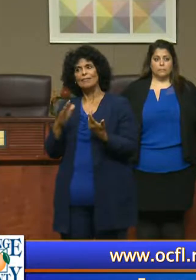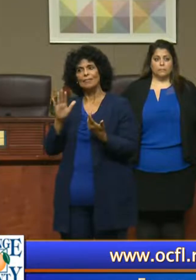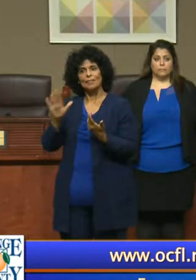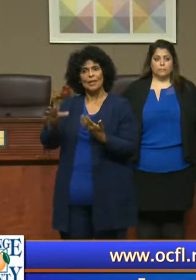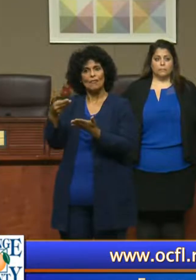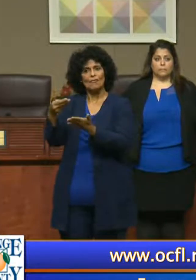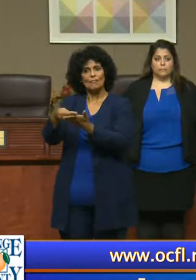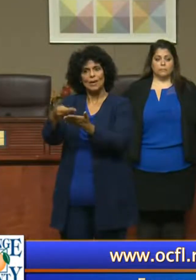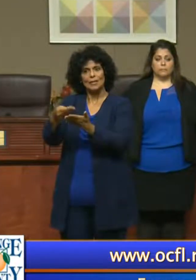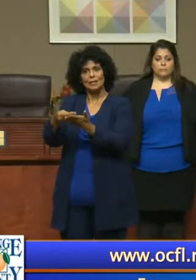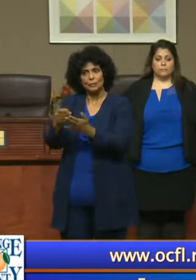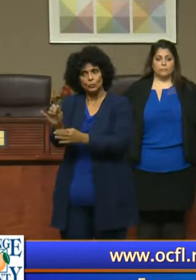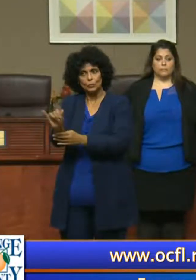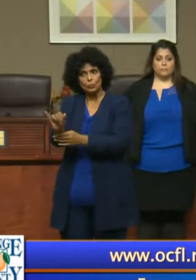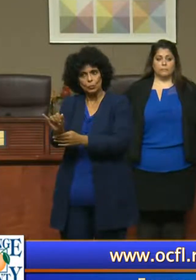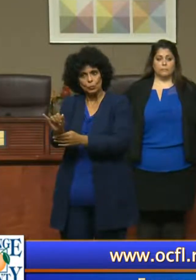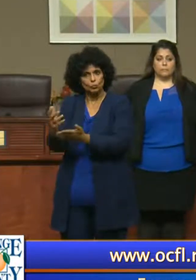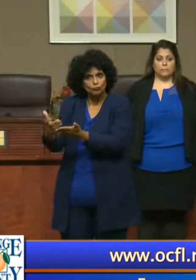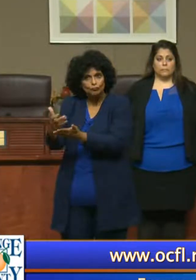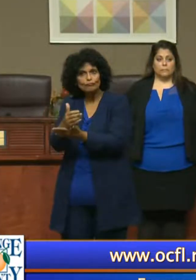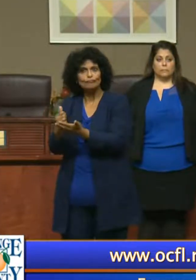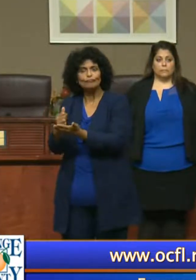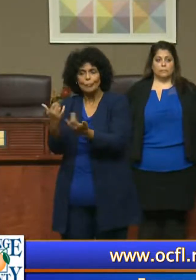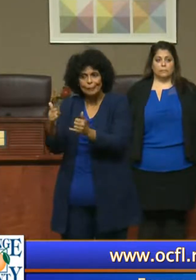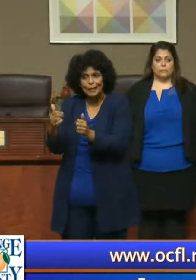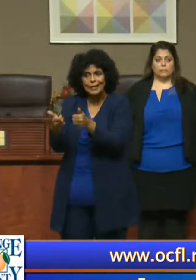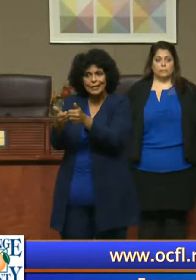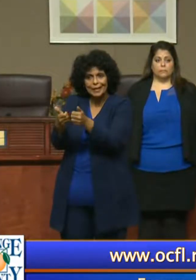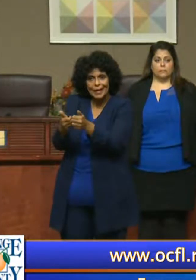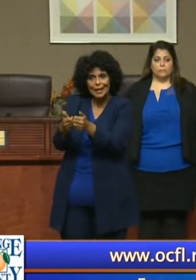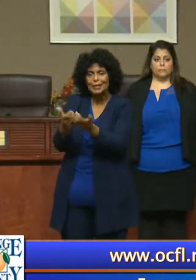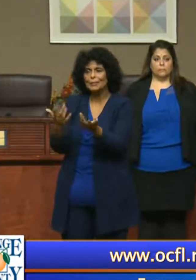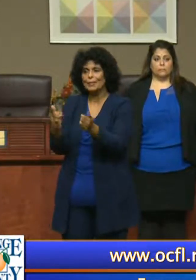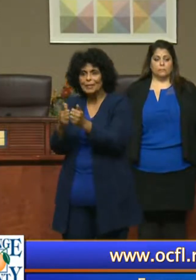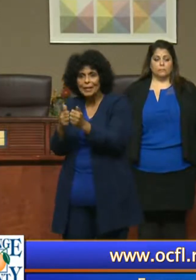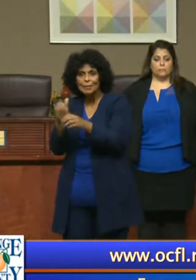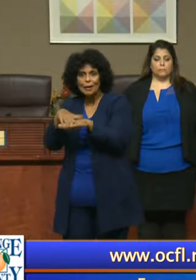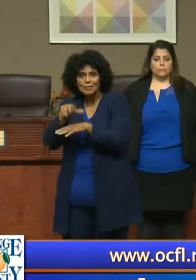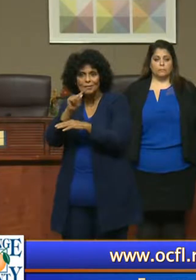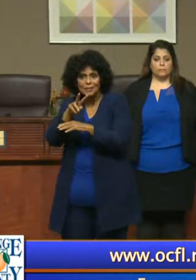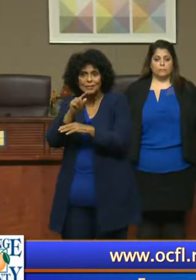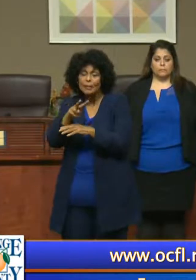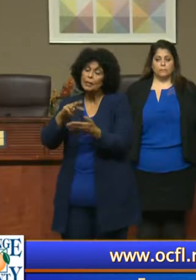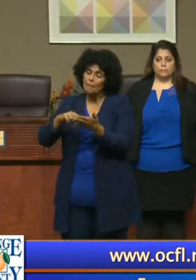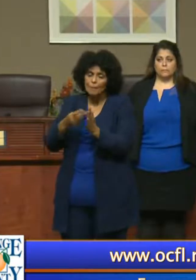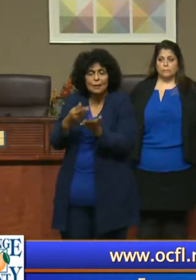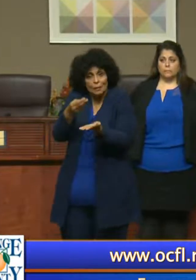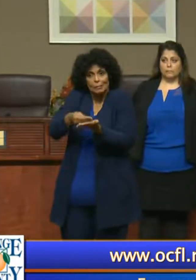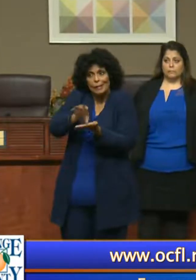their financial bottom line, by playing the games and having those games televised.